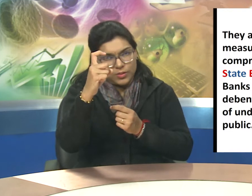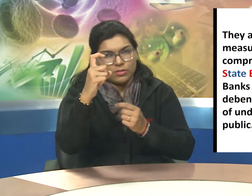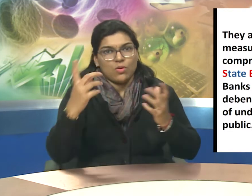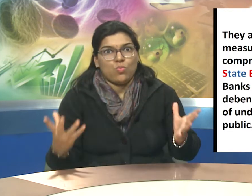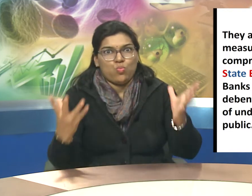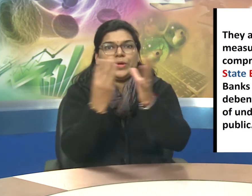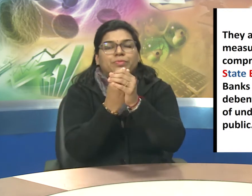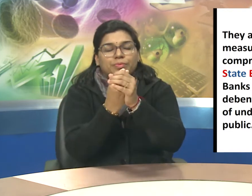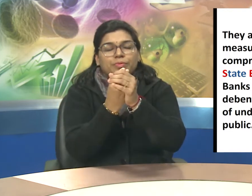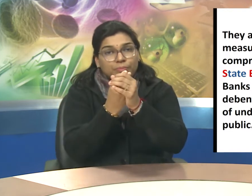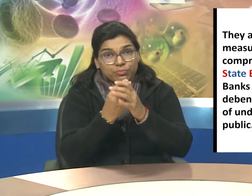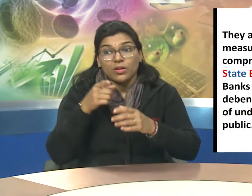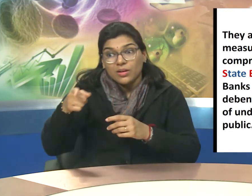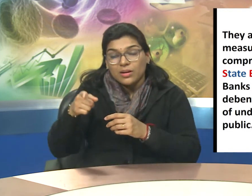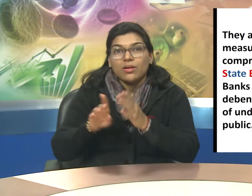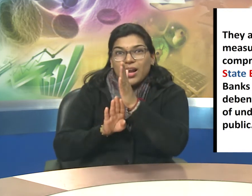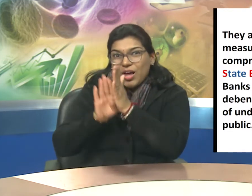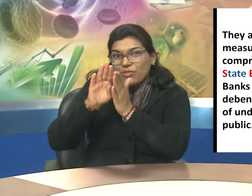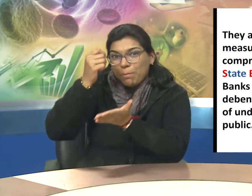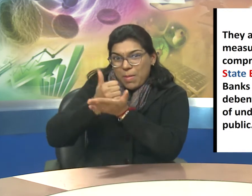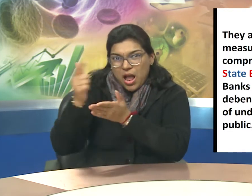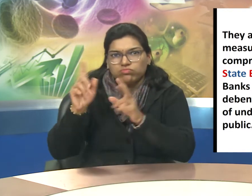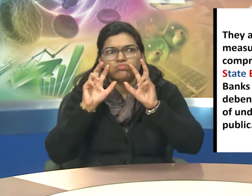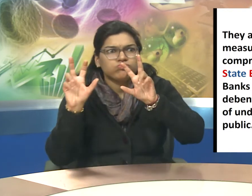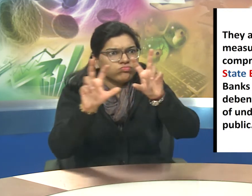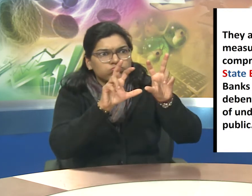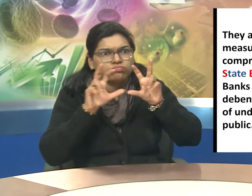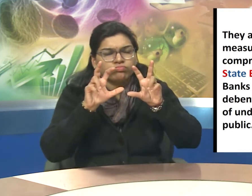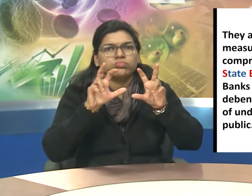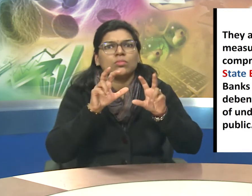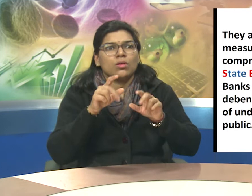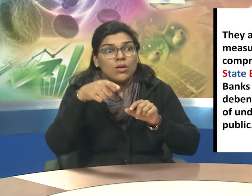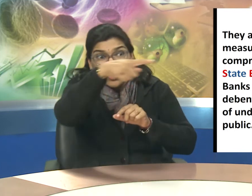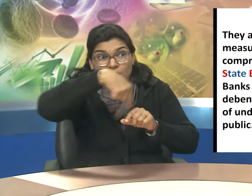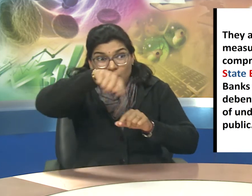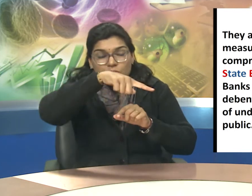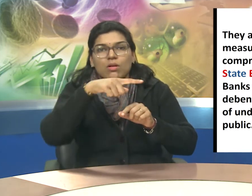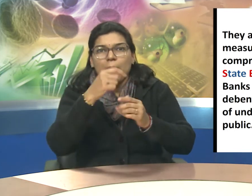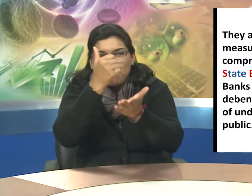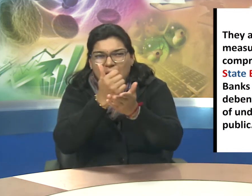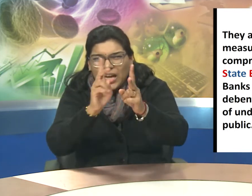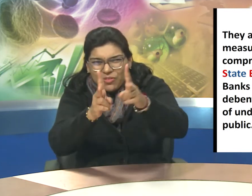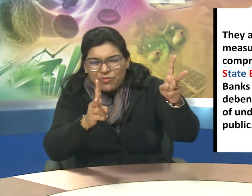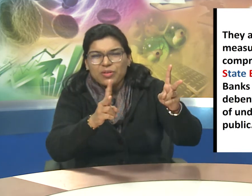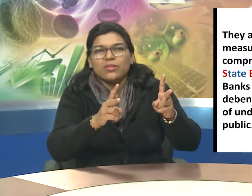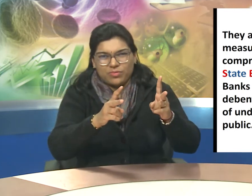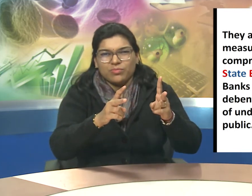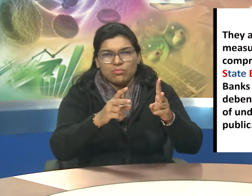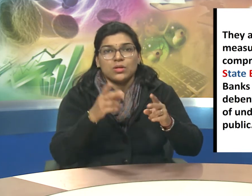nationalized banks and State Bank of India and its 7 associate bank subscribing